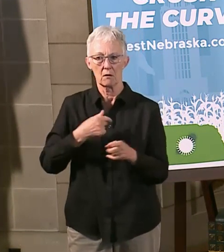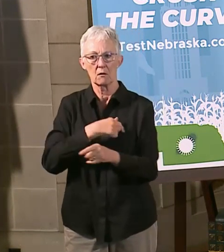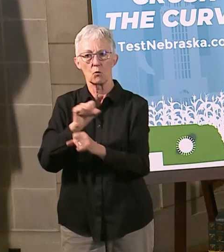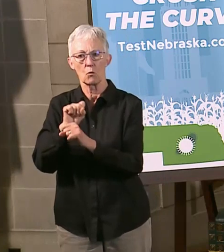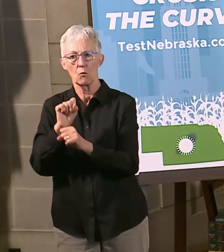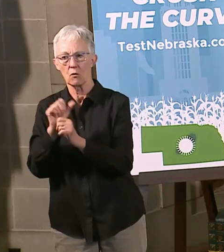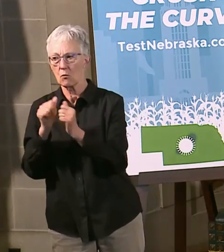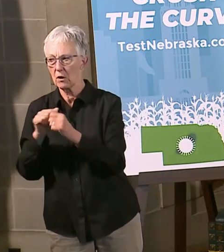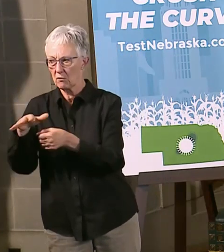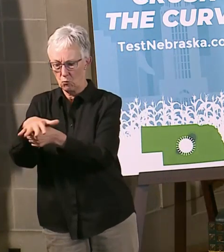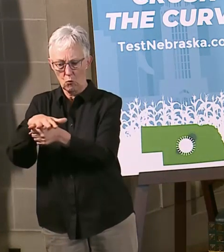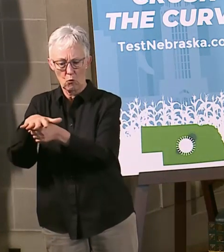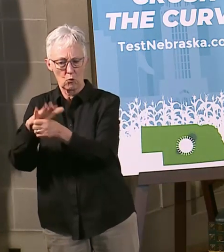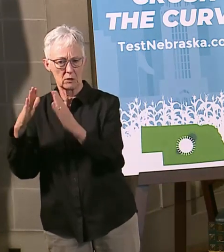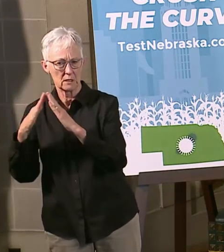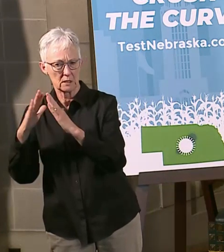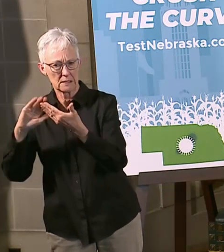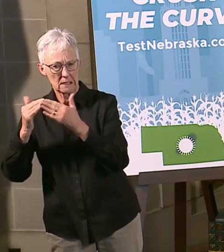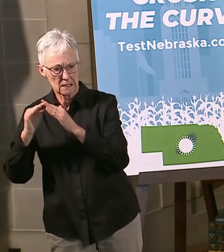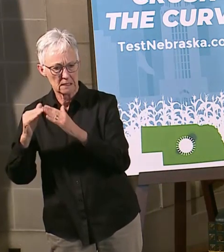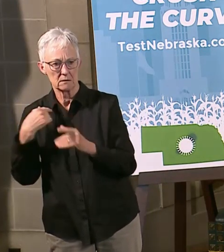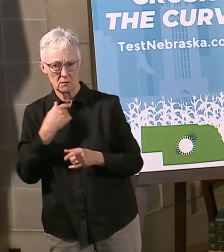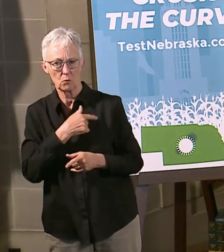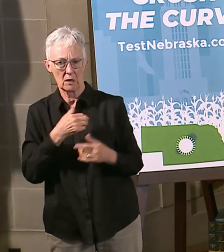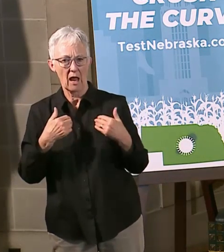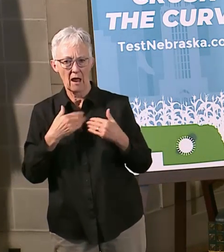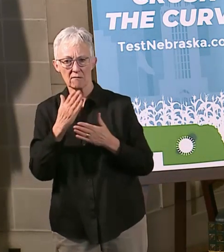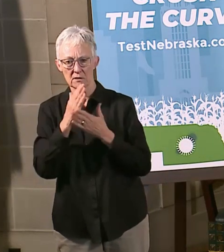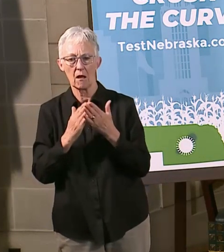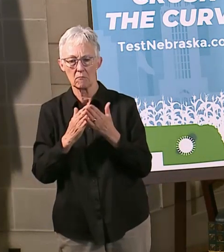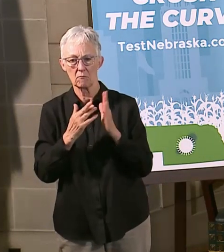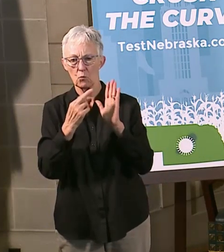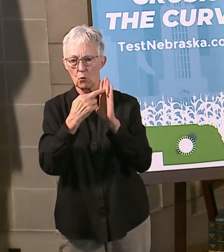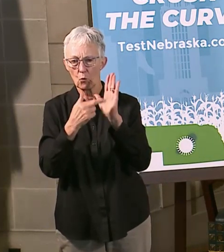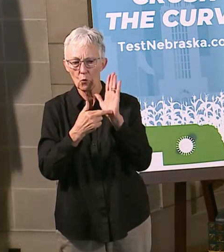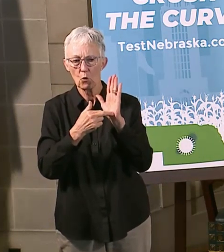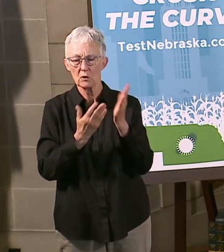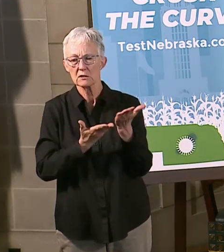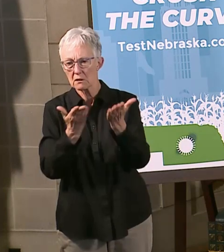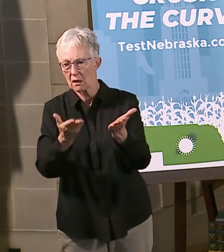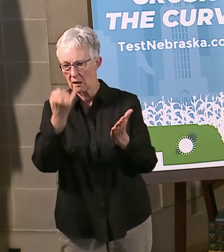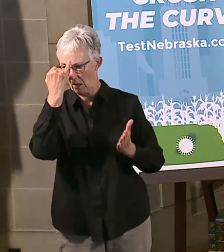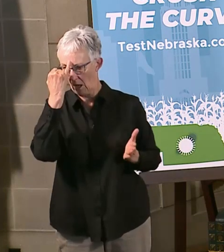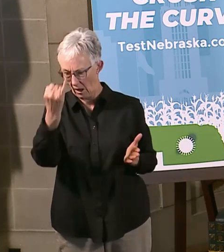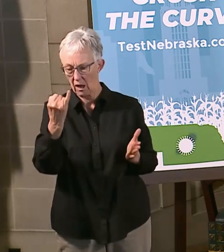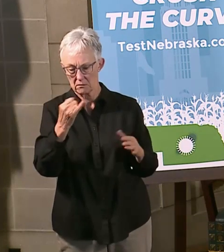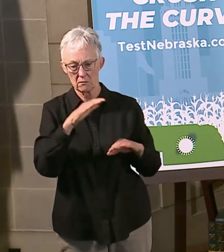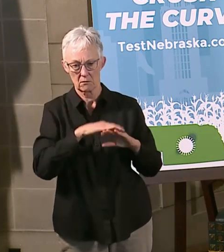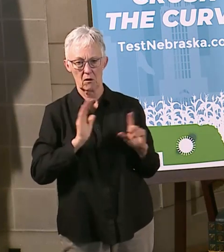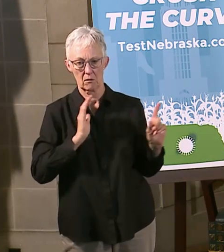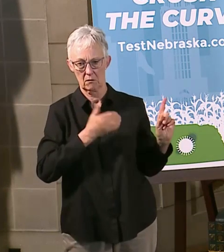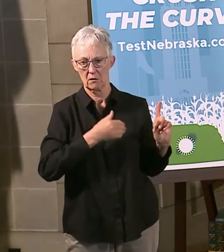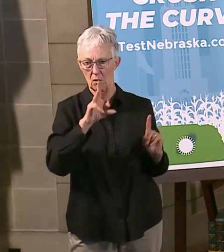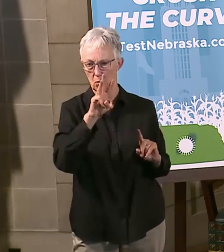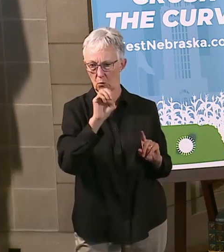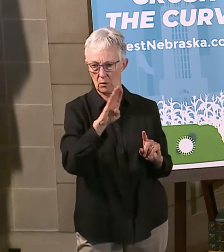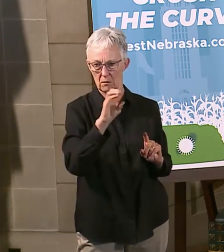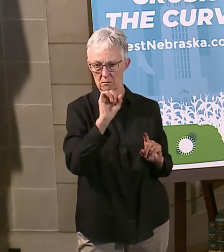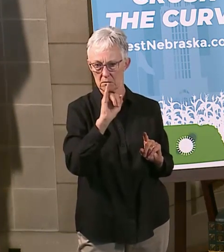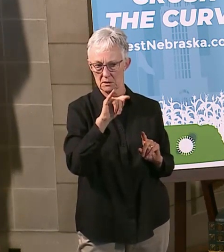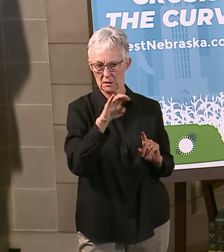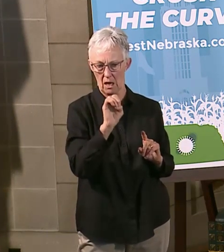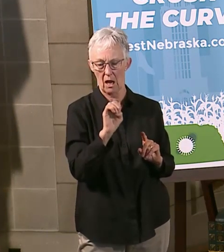those farmer markets. And so we have some guidance out. It's on our website. It's on nda.nebraska.gov. Basic guidance,